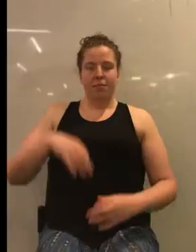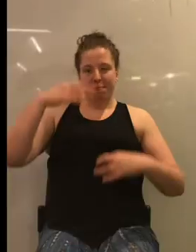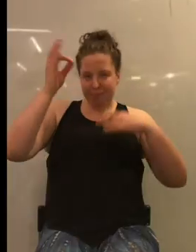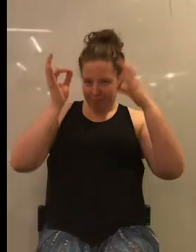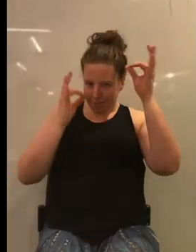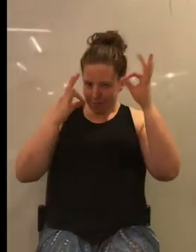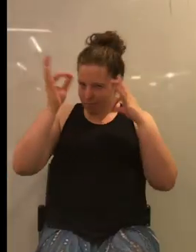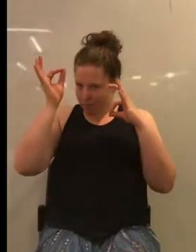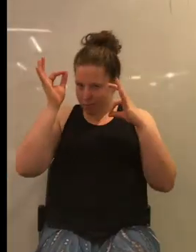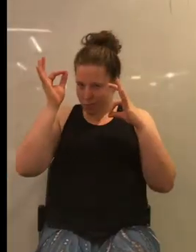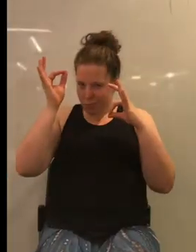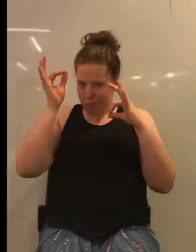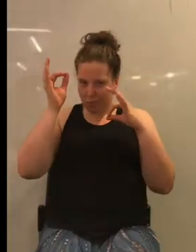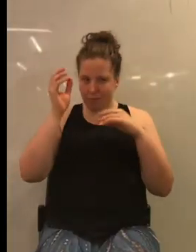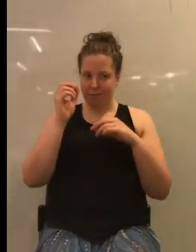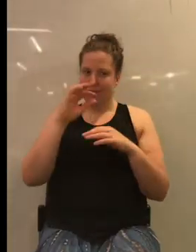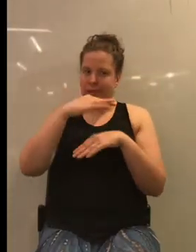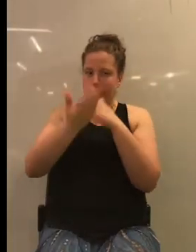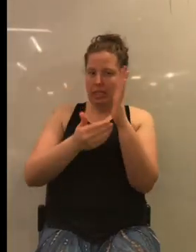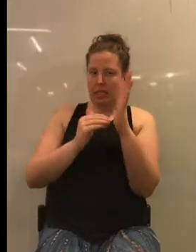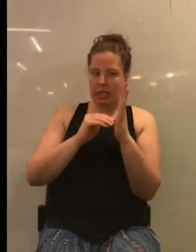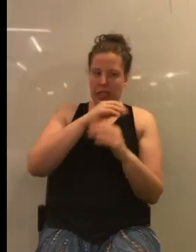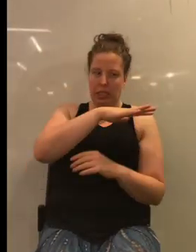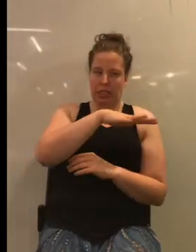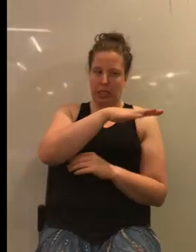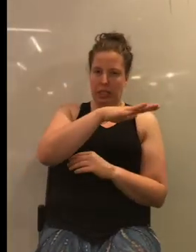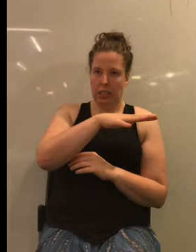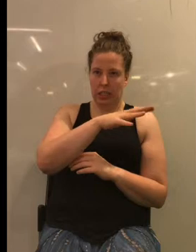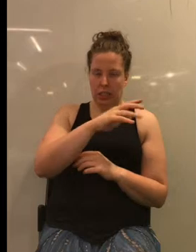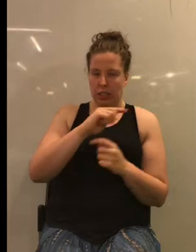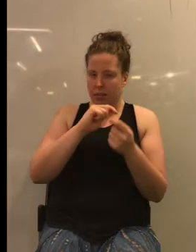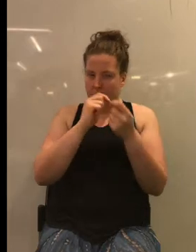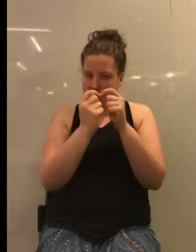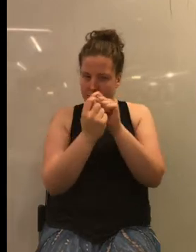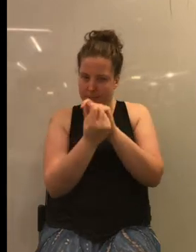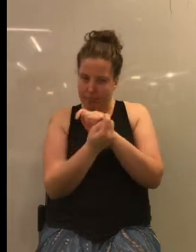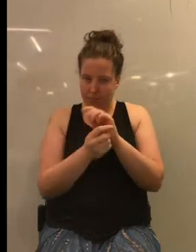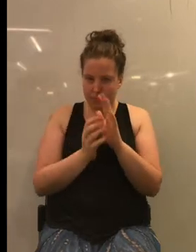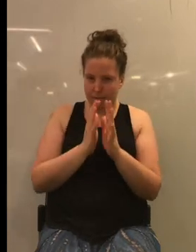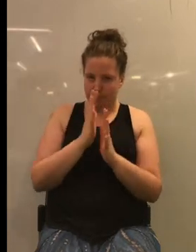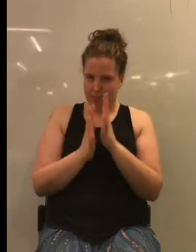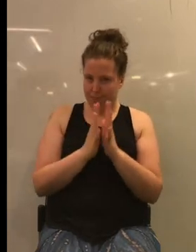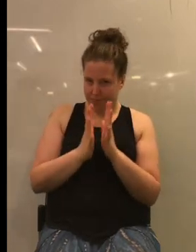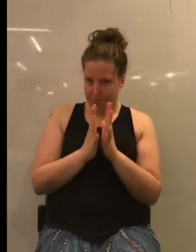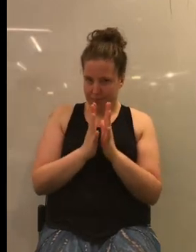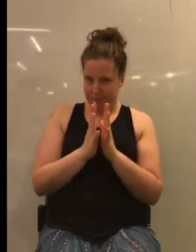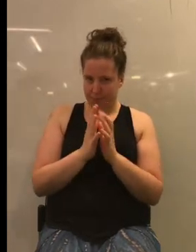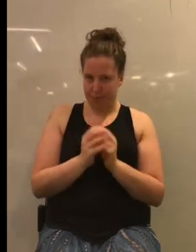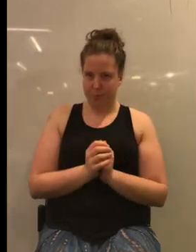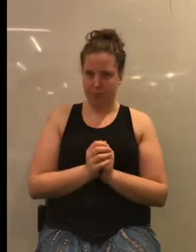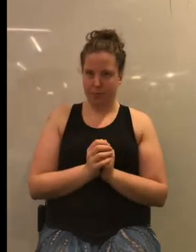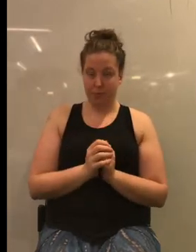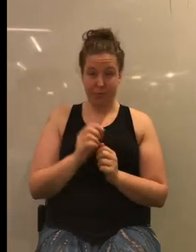Facial expression is the last area that can change the meaning of a sign. For